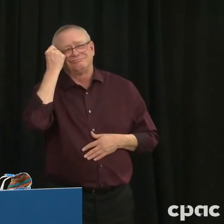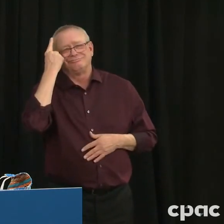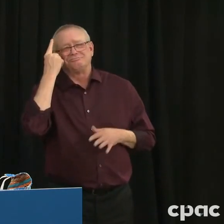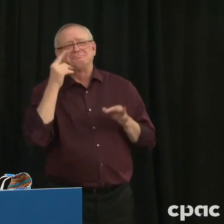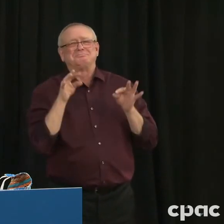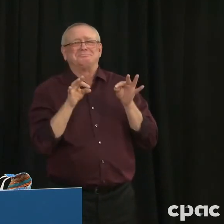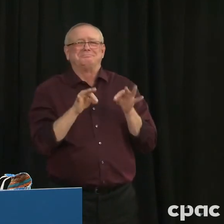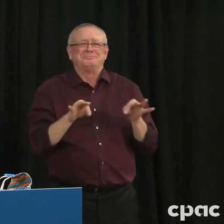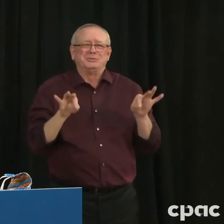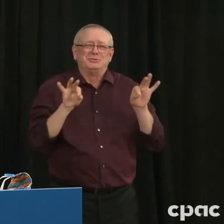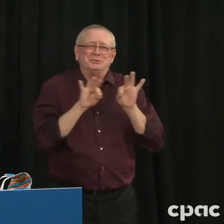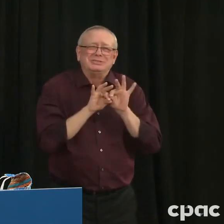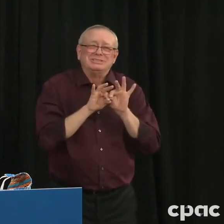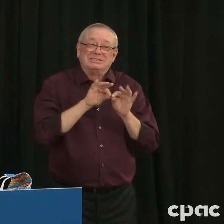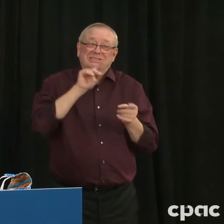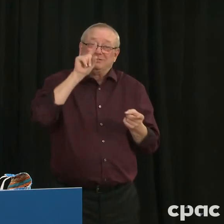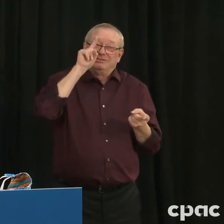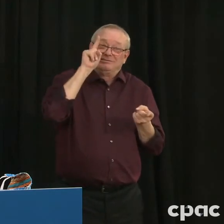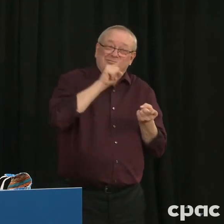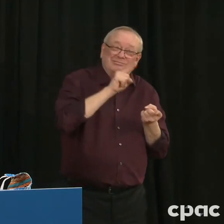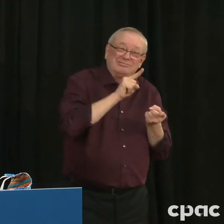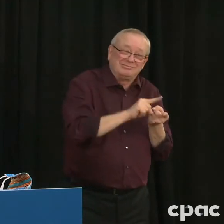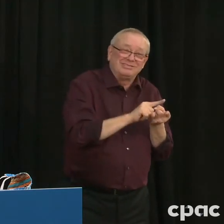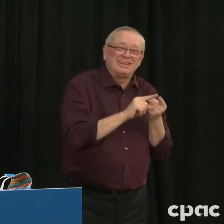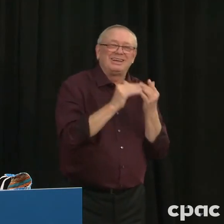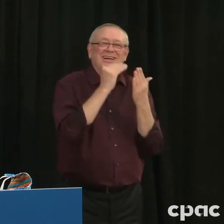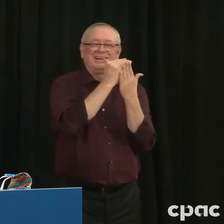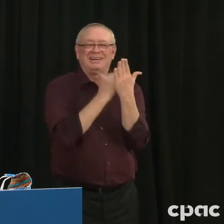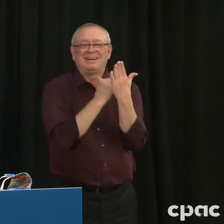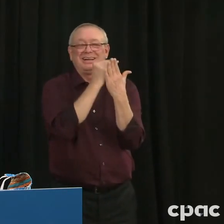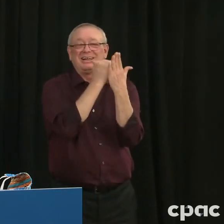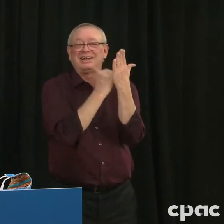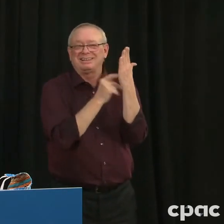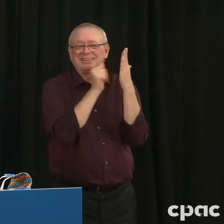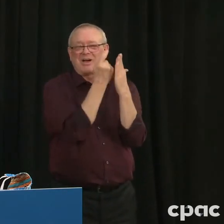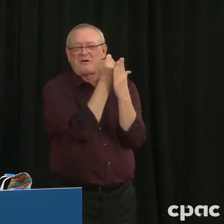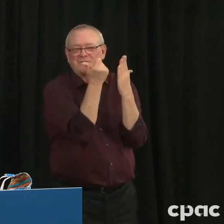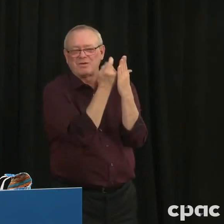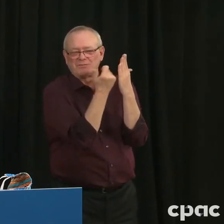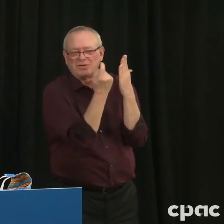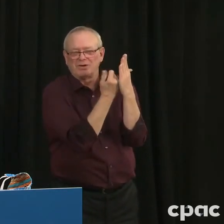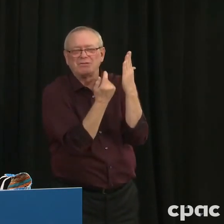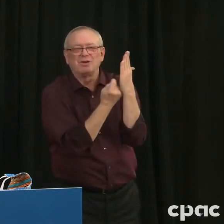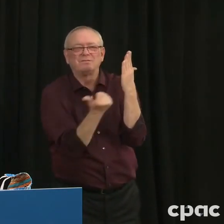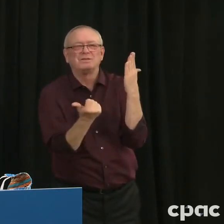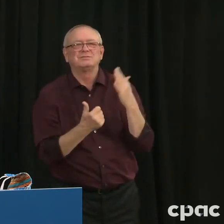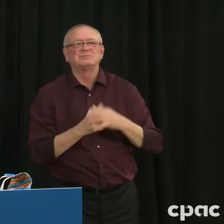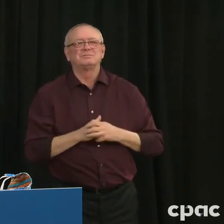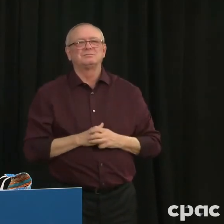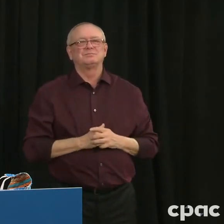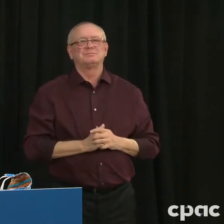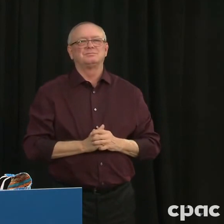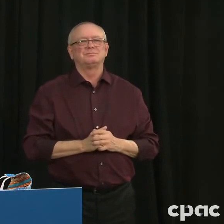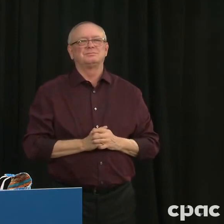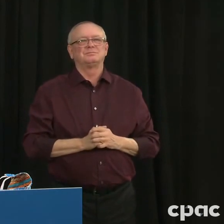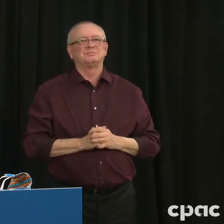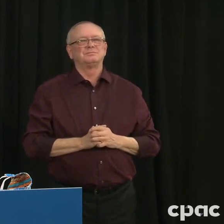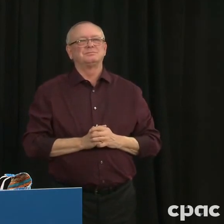again. Operator, could you put through the next caller, please? Francois Joly, Radio